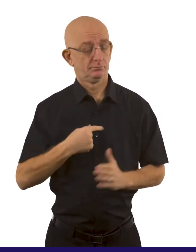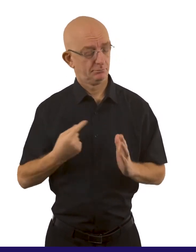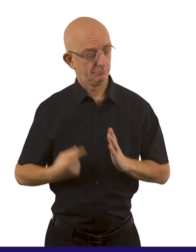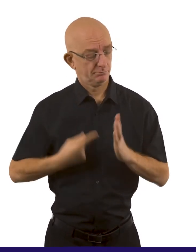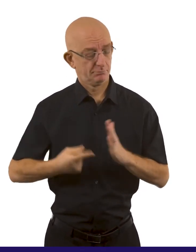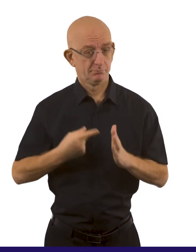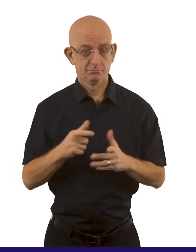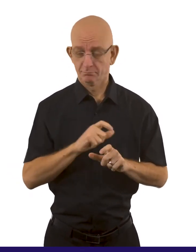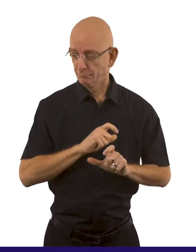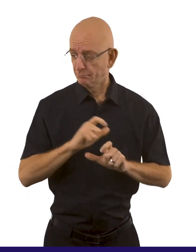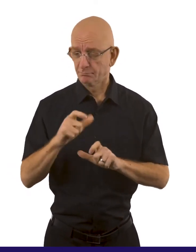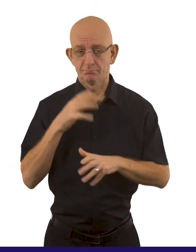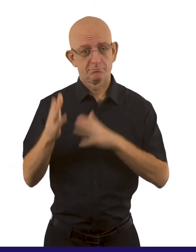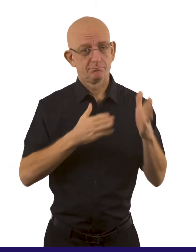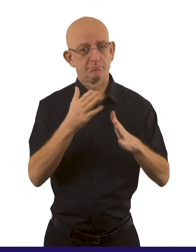All the time.